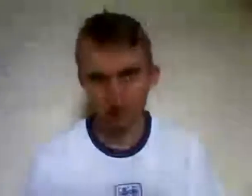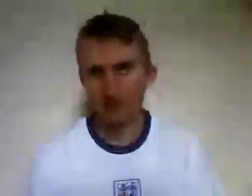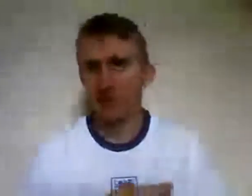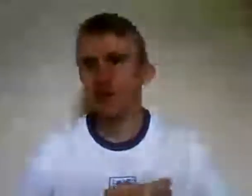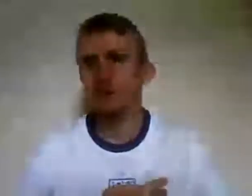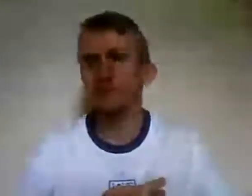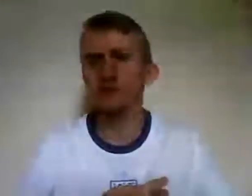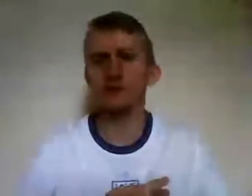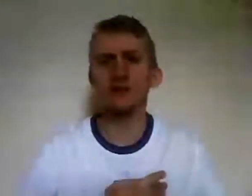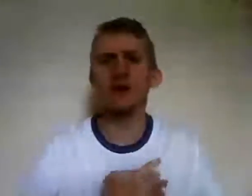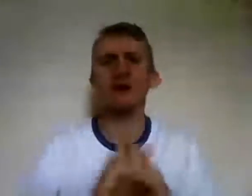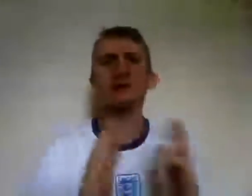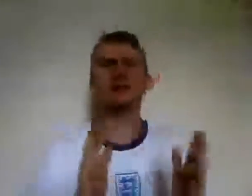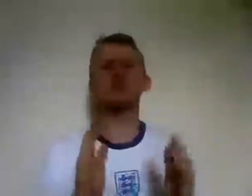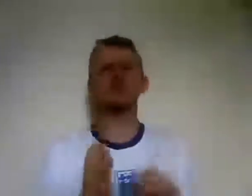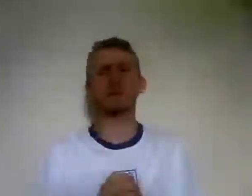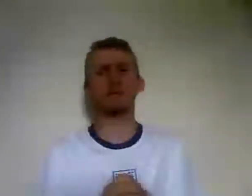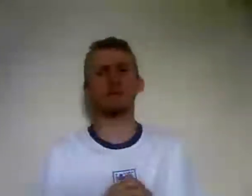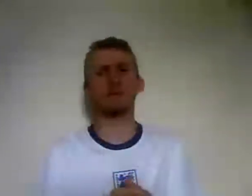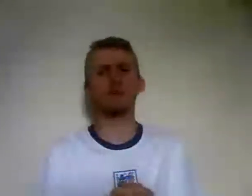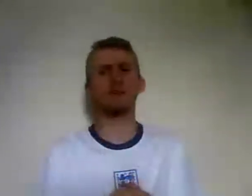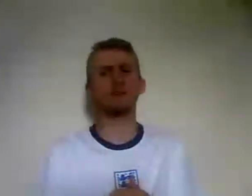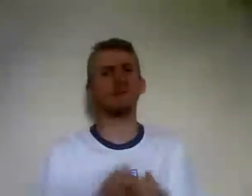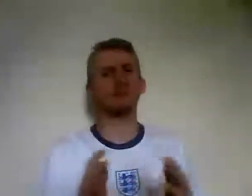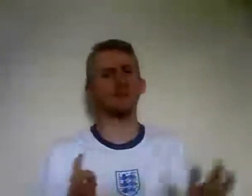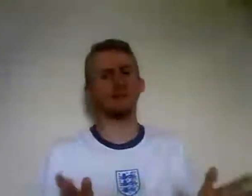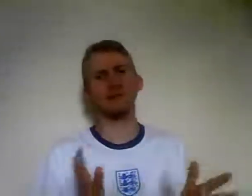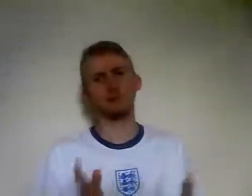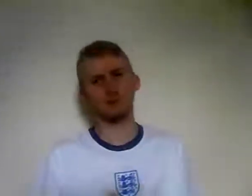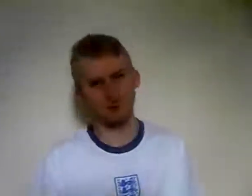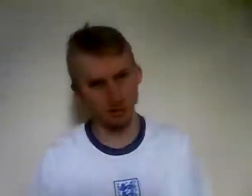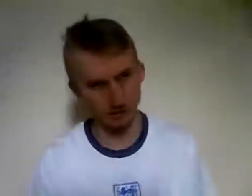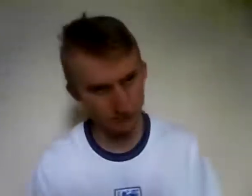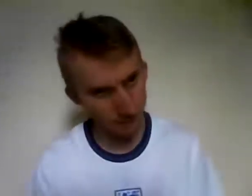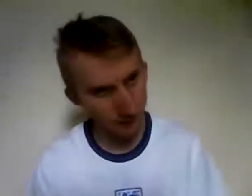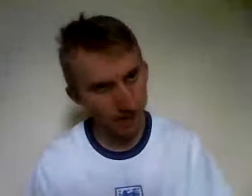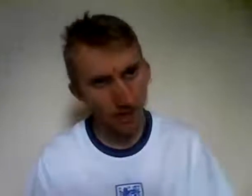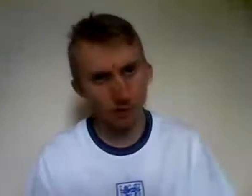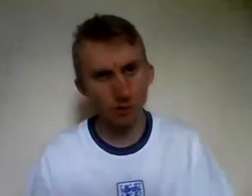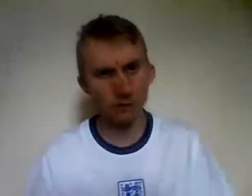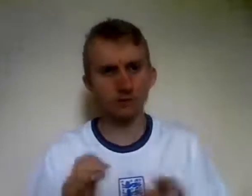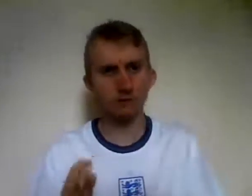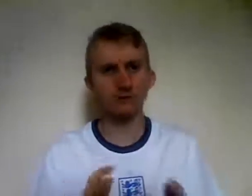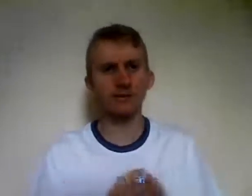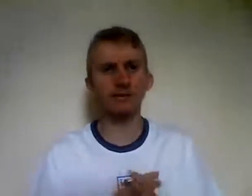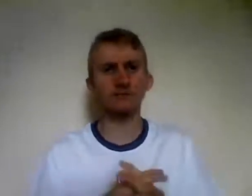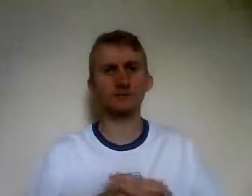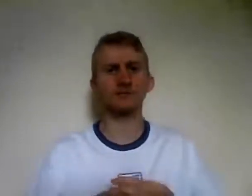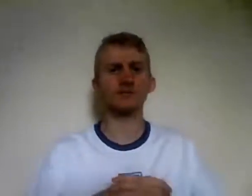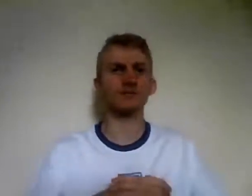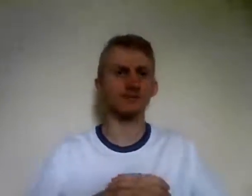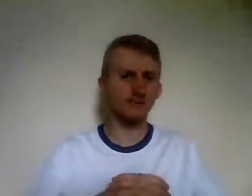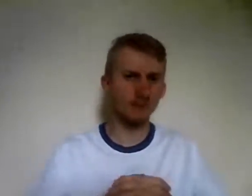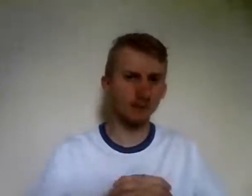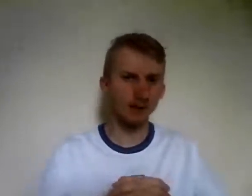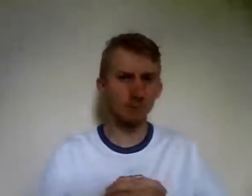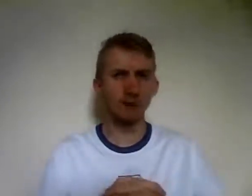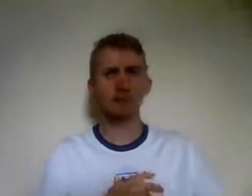club, who finished as the highest ranked part-time team in the country. Crawley also retained the Sussex Senior Cup